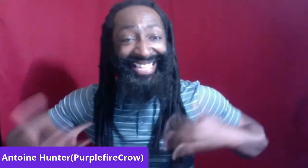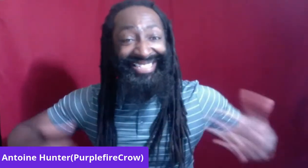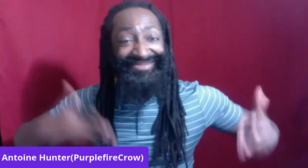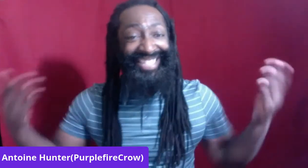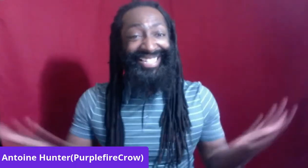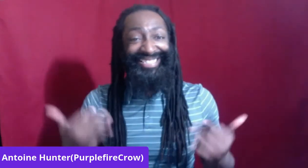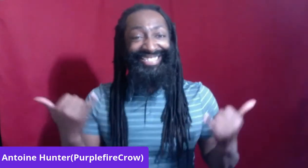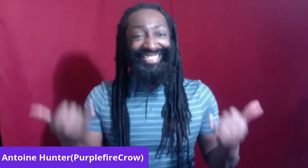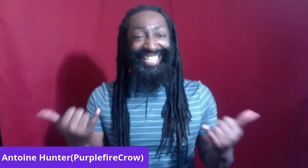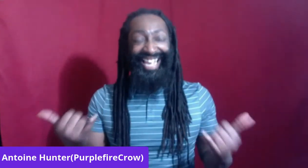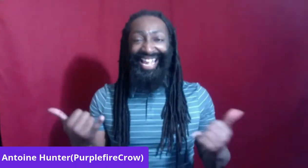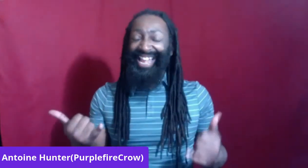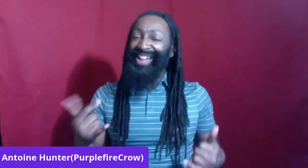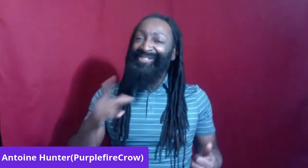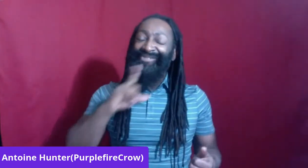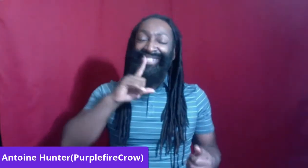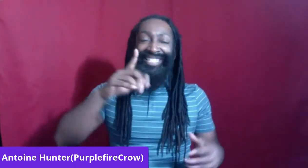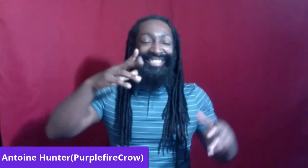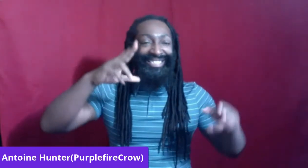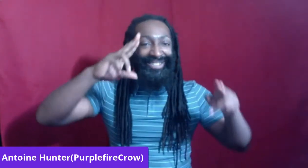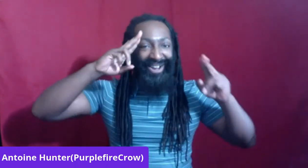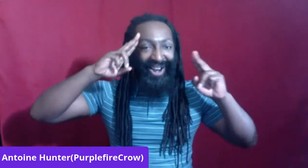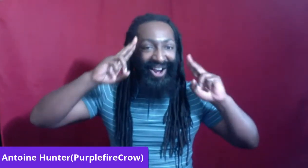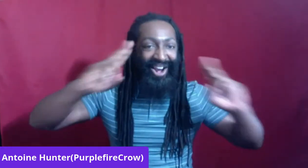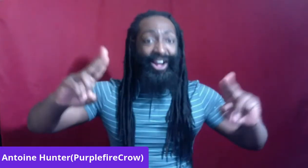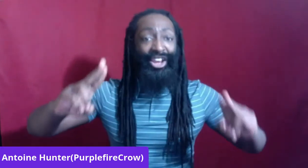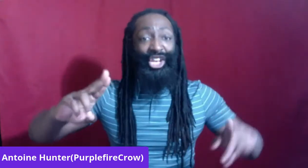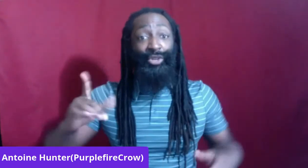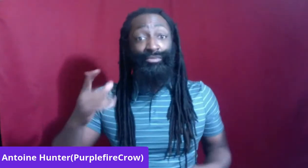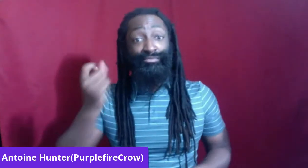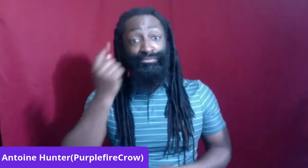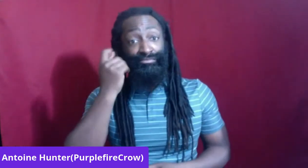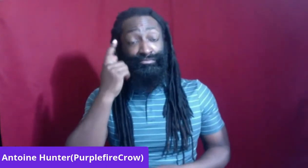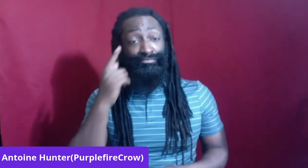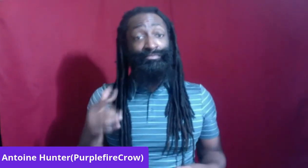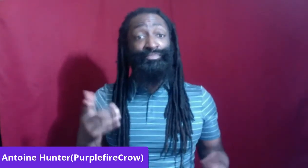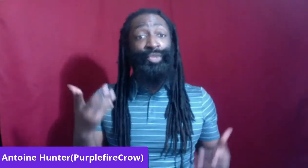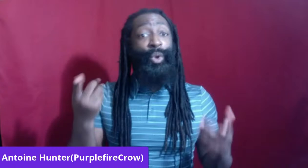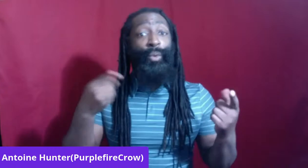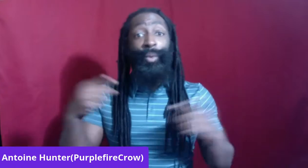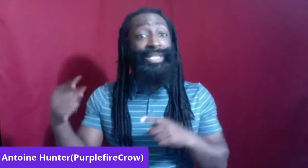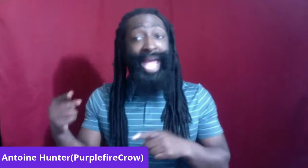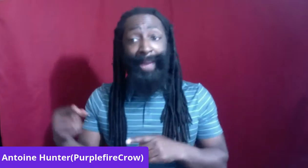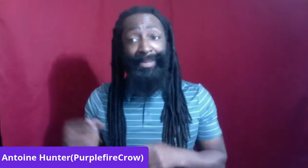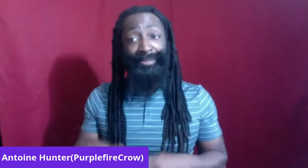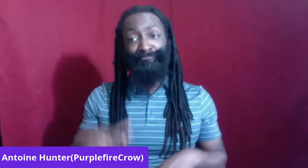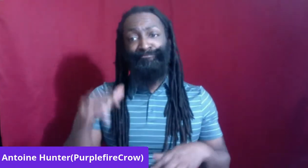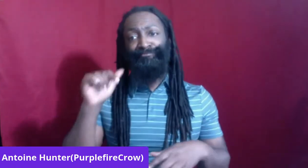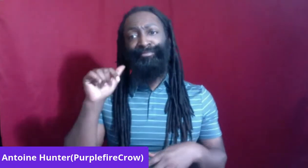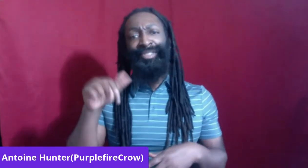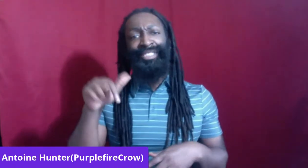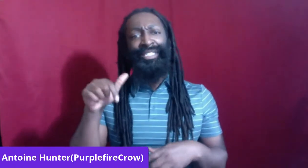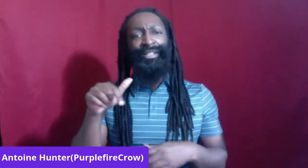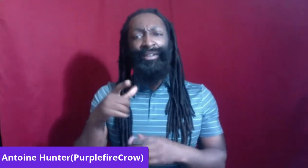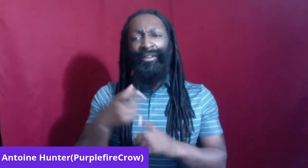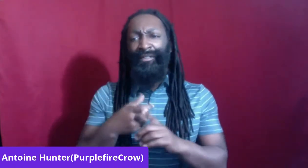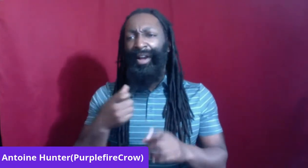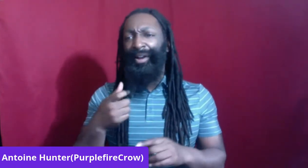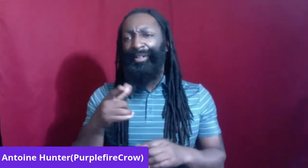Hope you all are just as excited to be here as I am. It is a huge honor. So today what we're going to